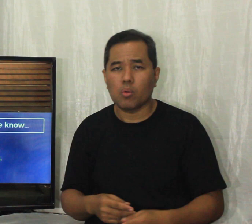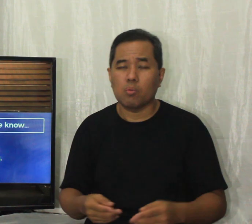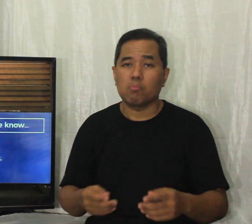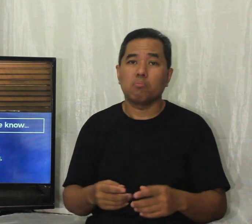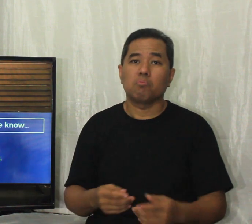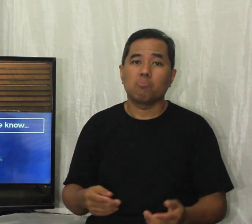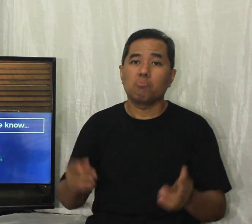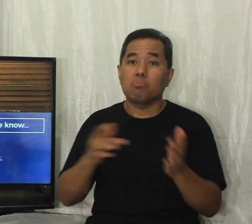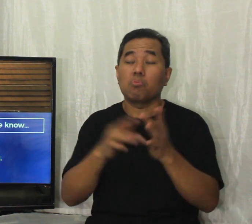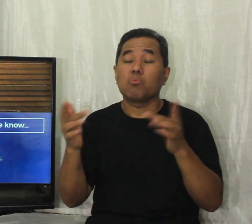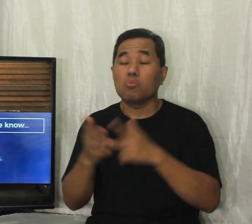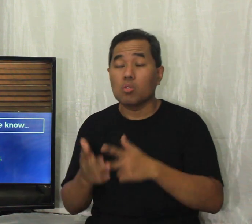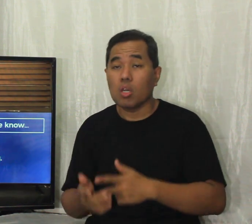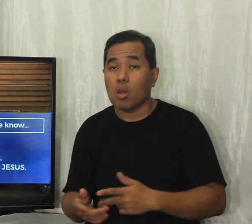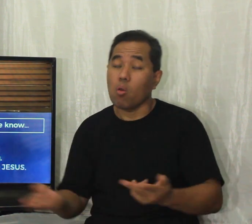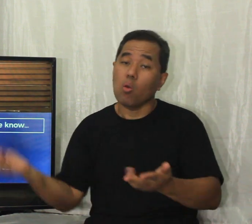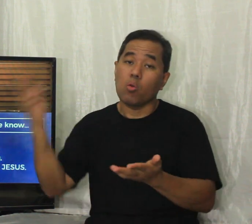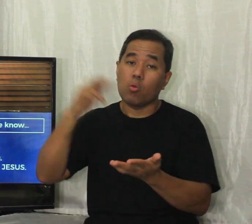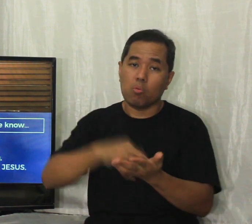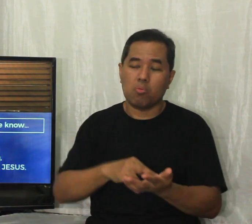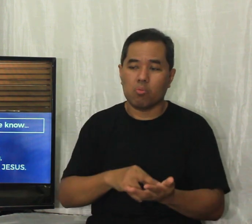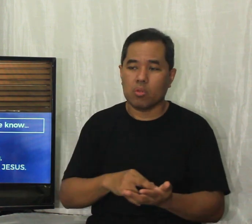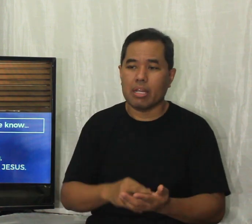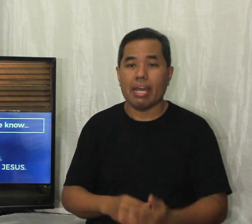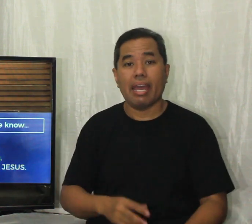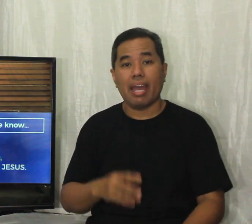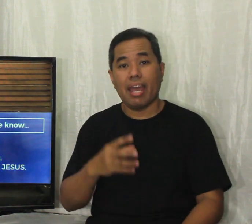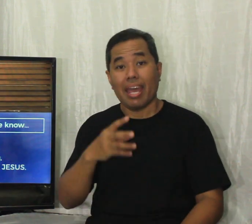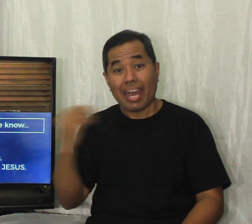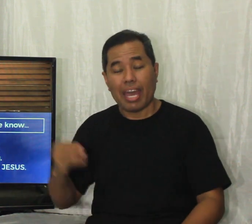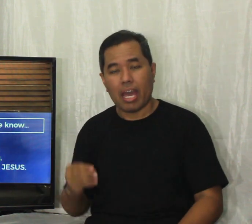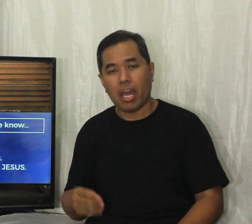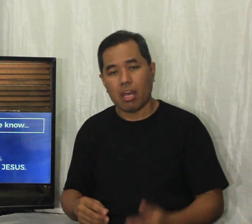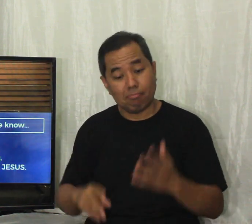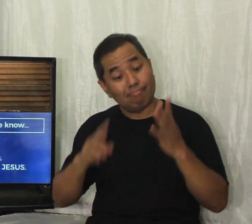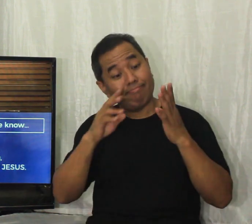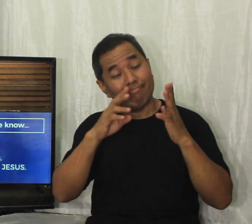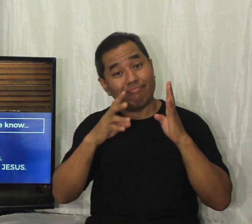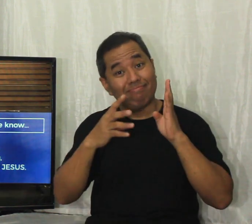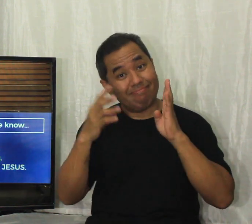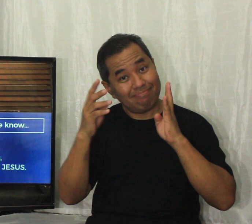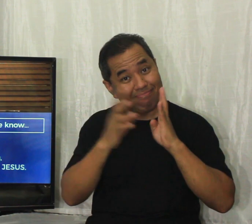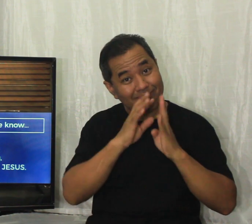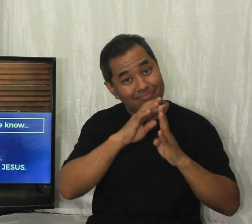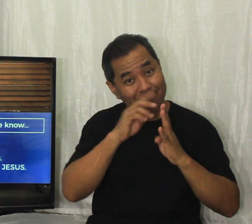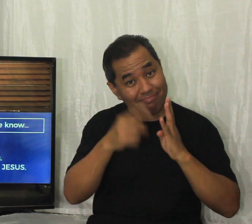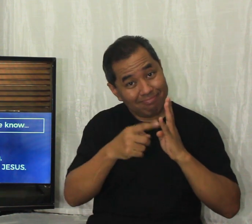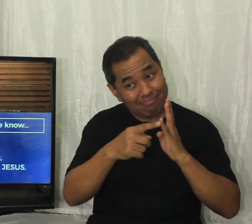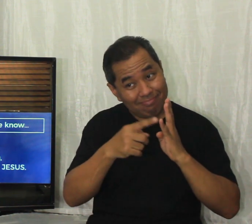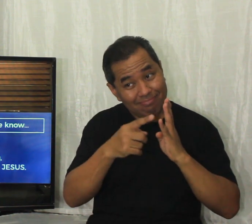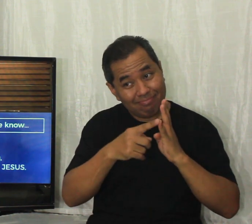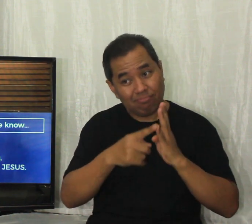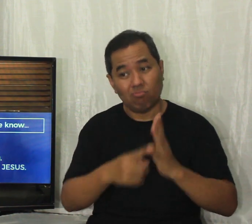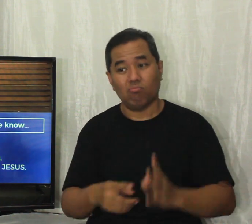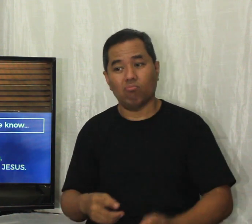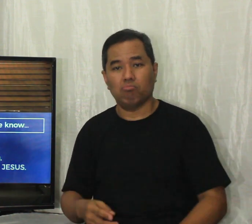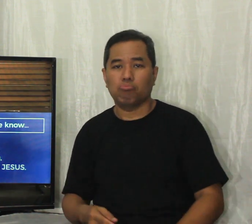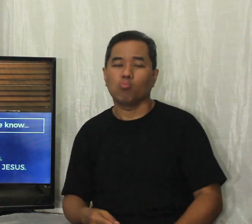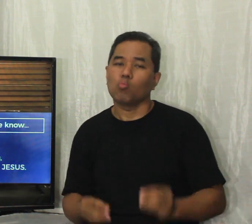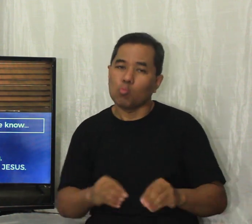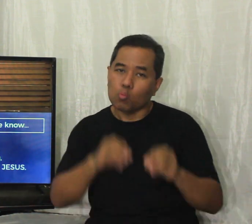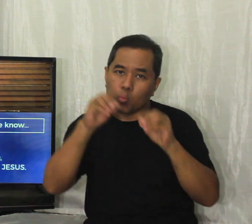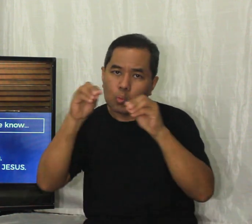we know, we are to put our hope in Jesus Christ. Why? Because He is somebody that we can be certain